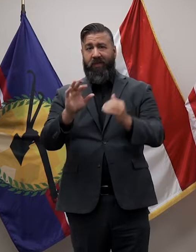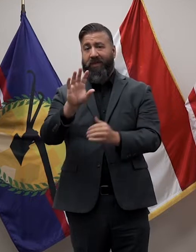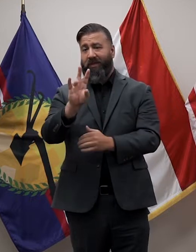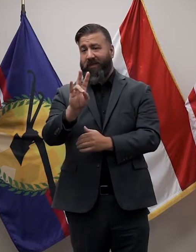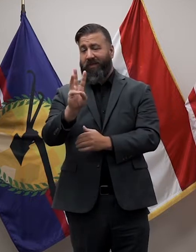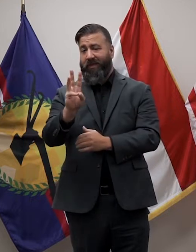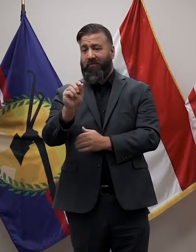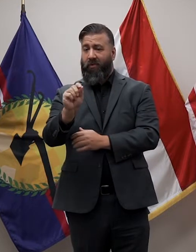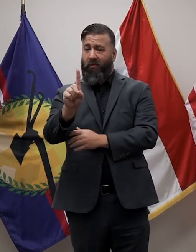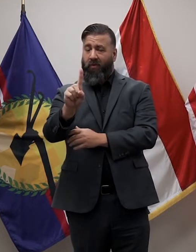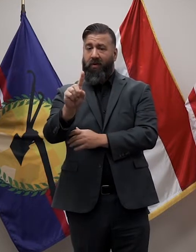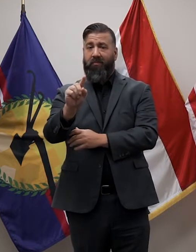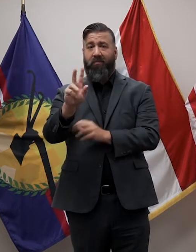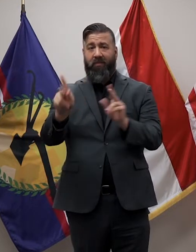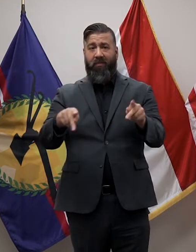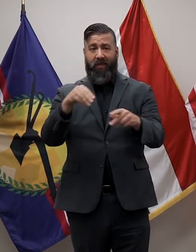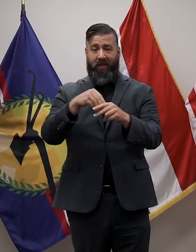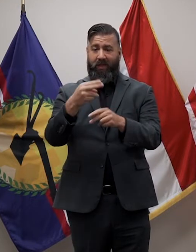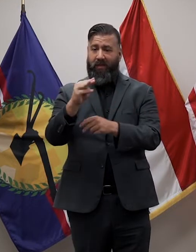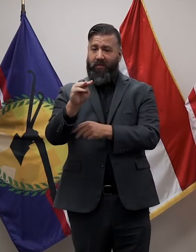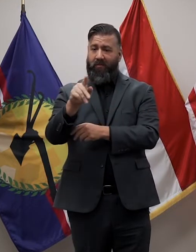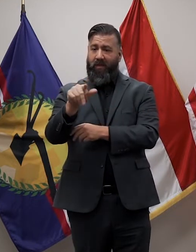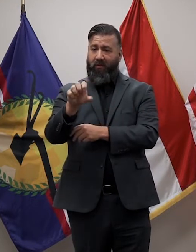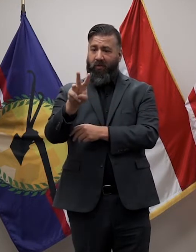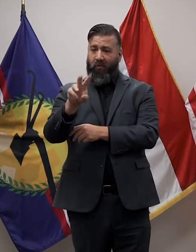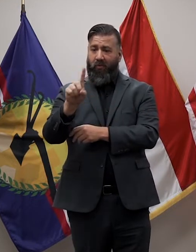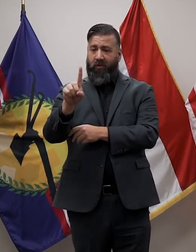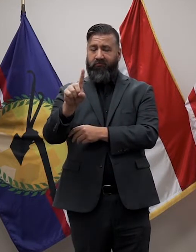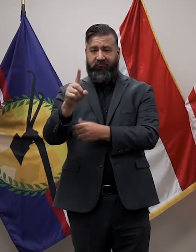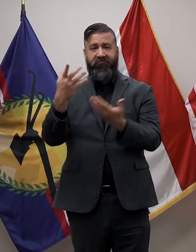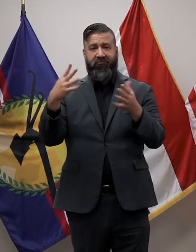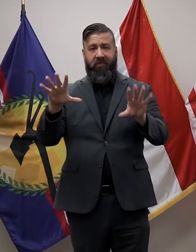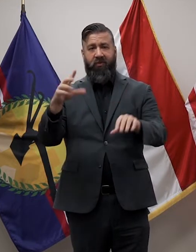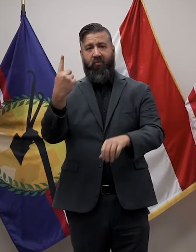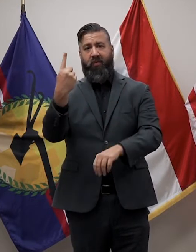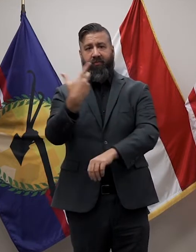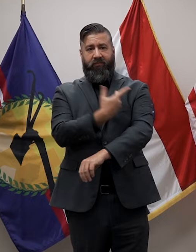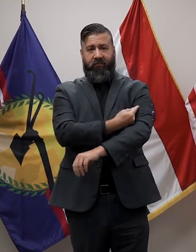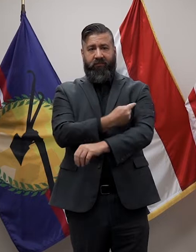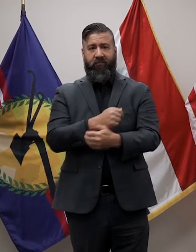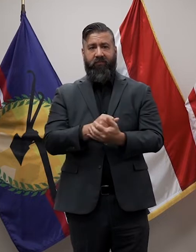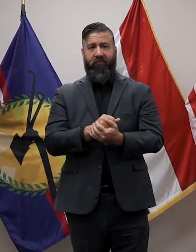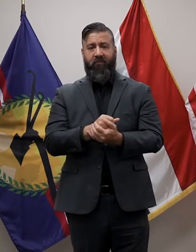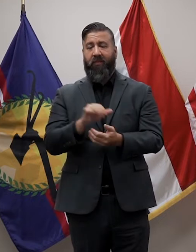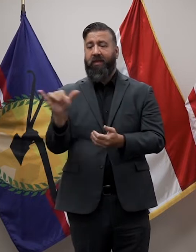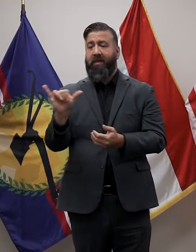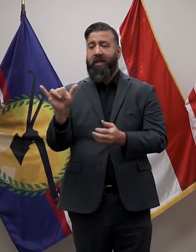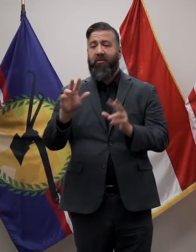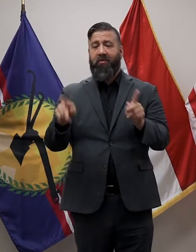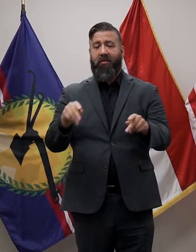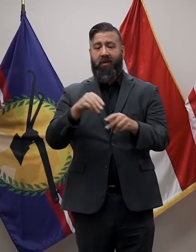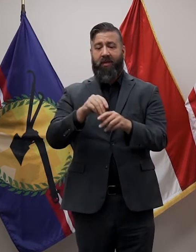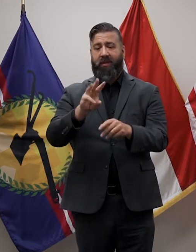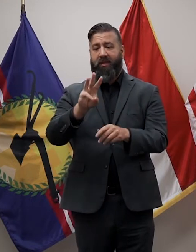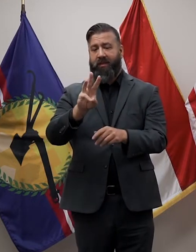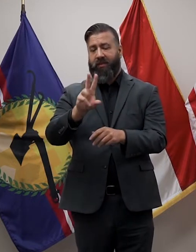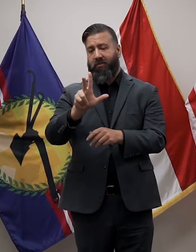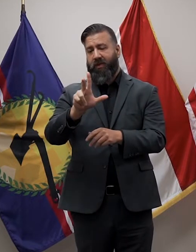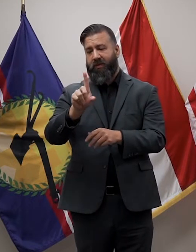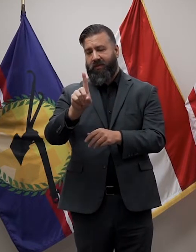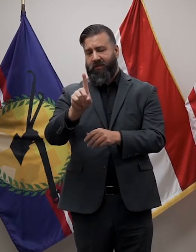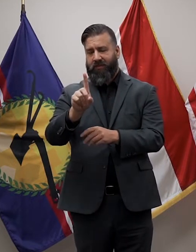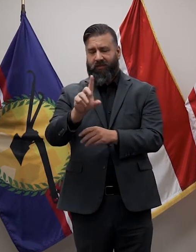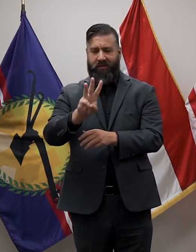Maplewood have had at least one dose, as have those who live in 63017, which includes parts of